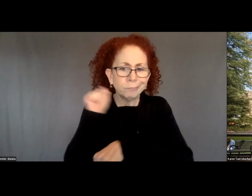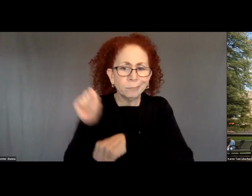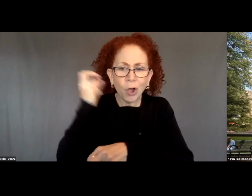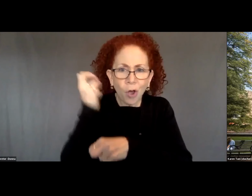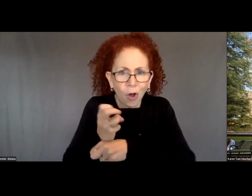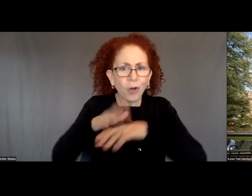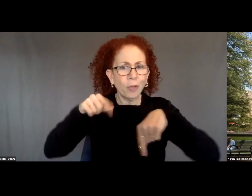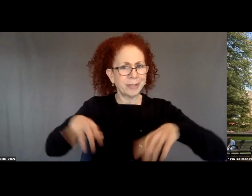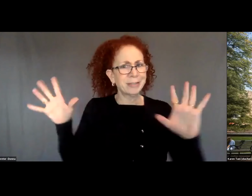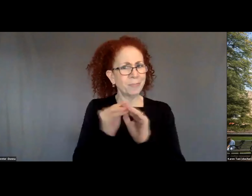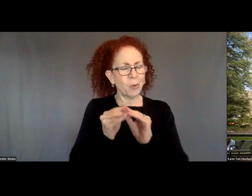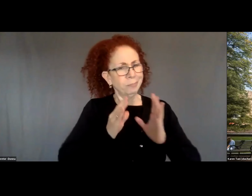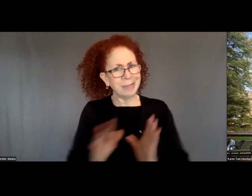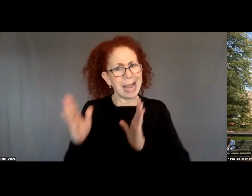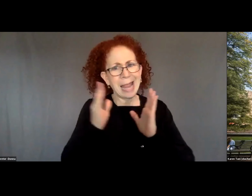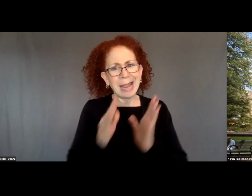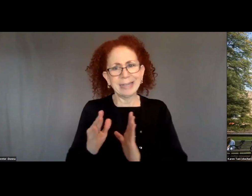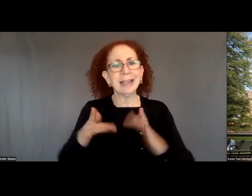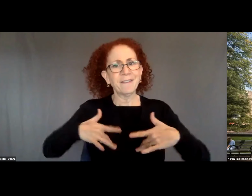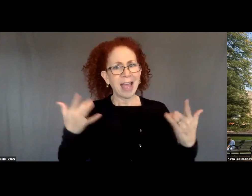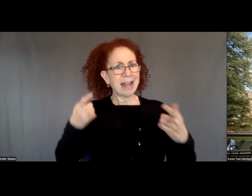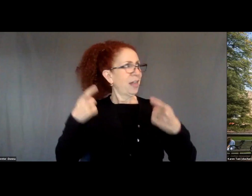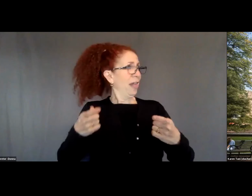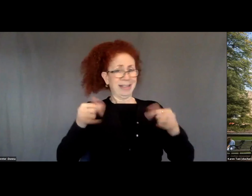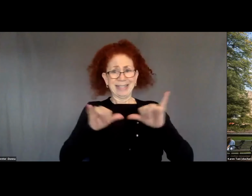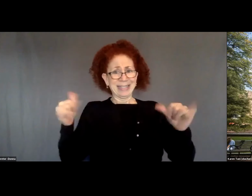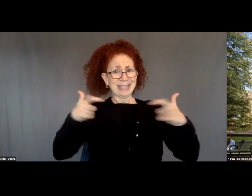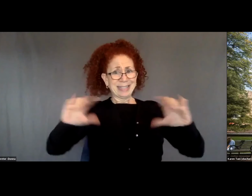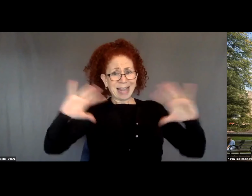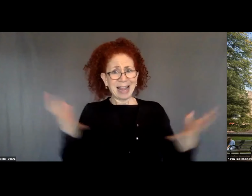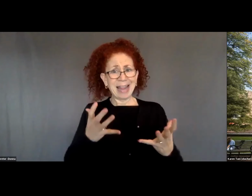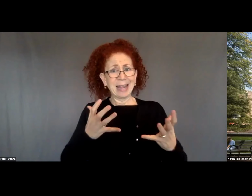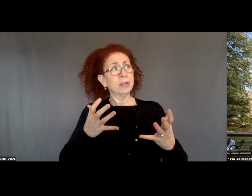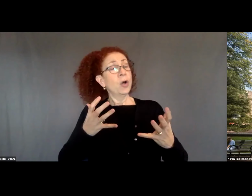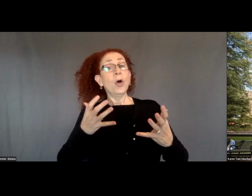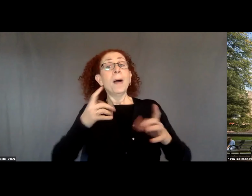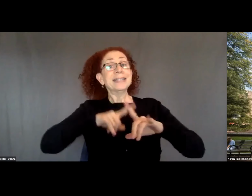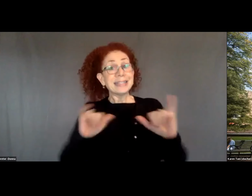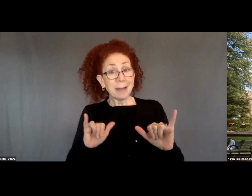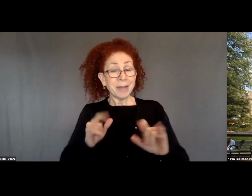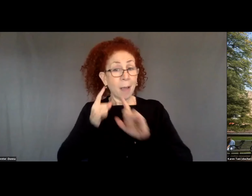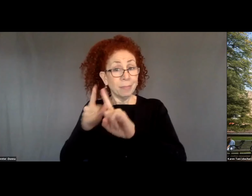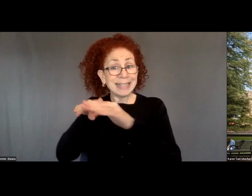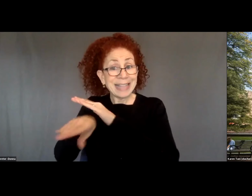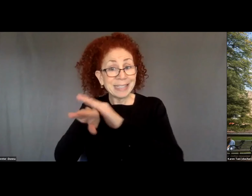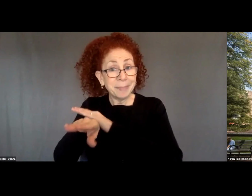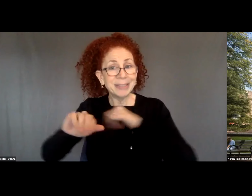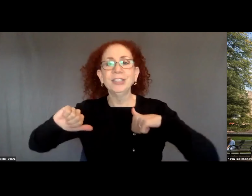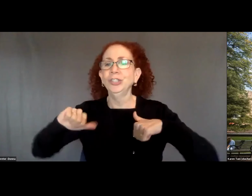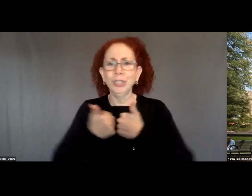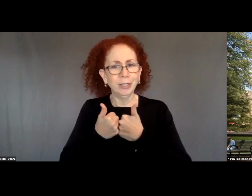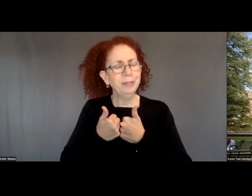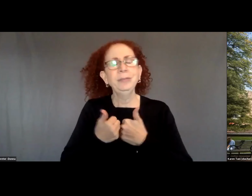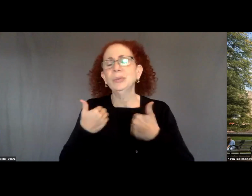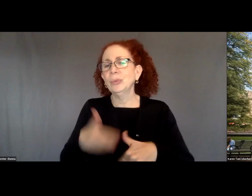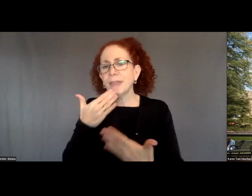this symposium. Planning an event of this scale while striving for accessibility is challenging. We are grateful for their